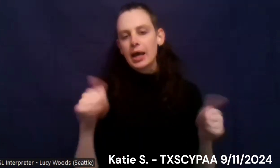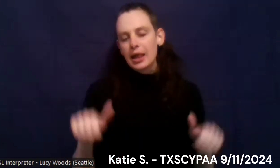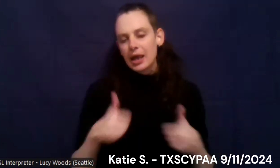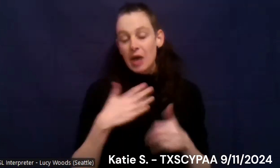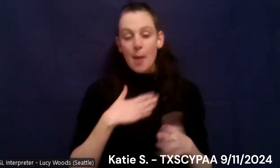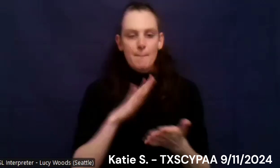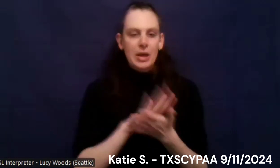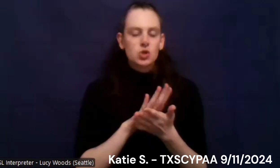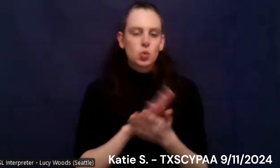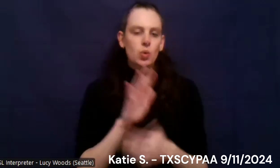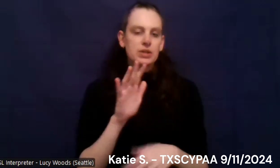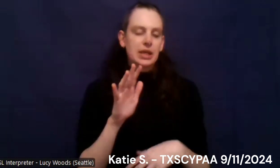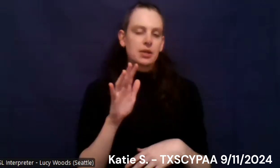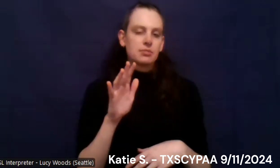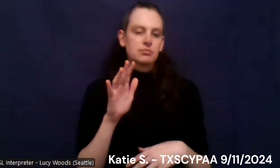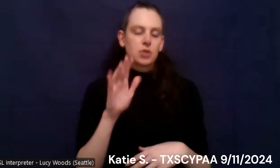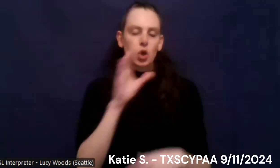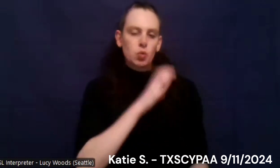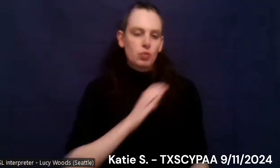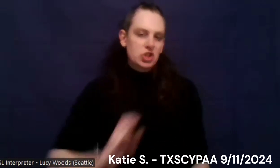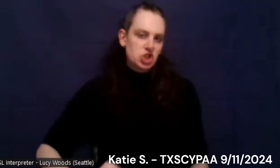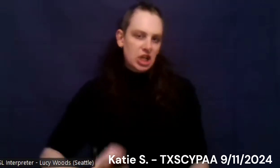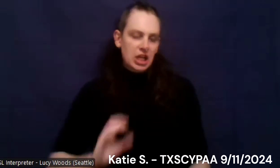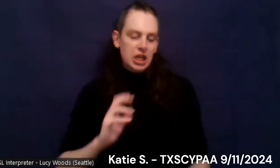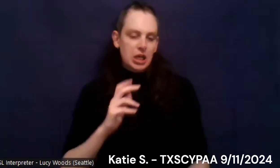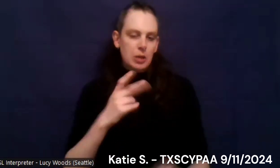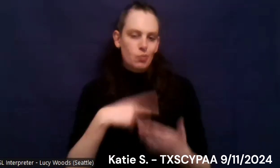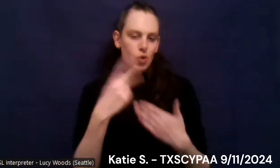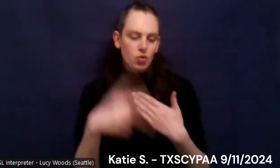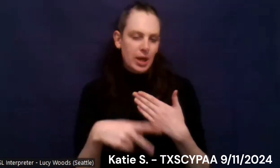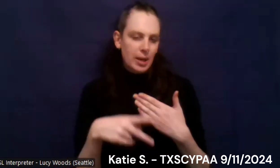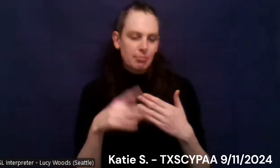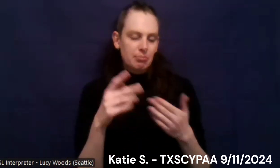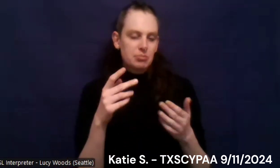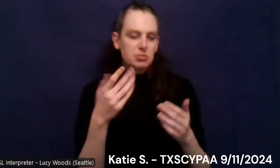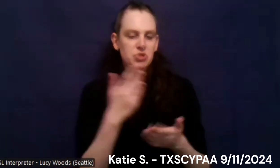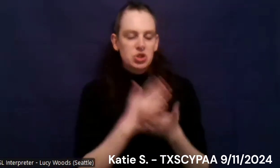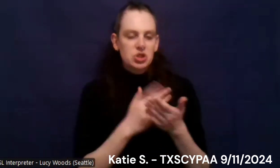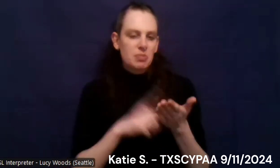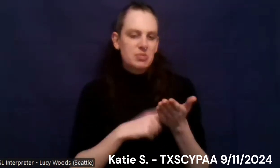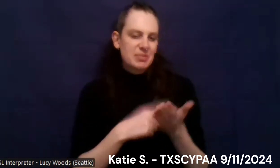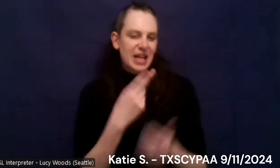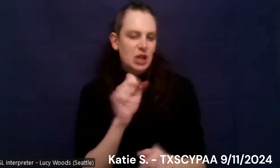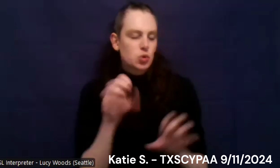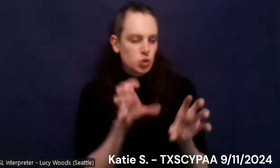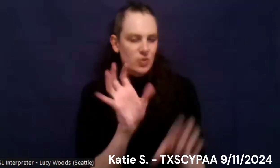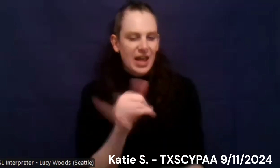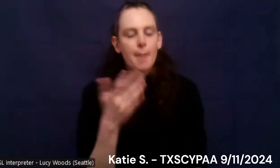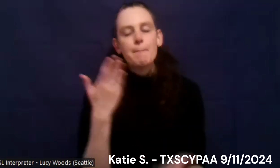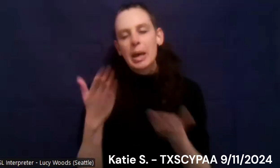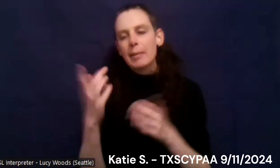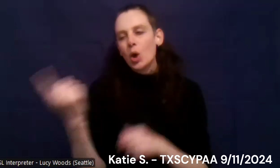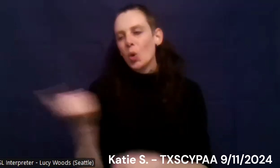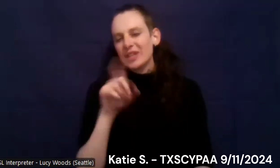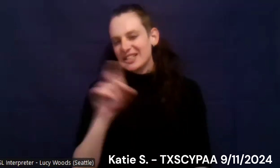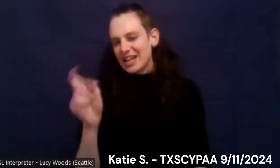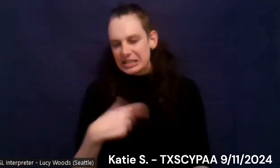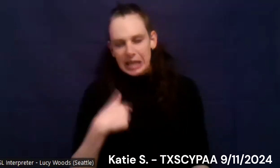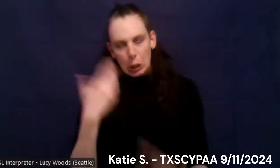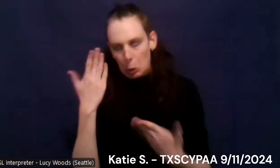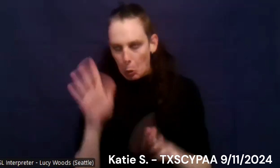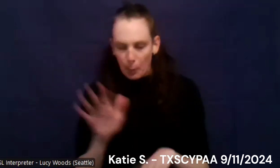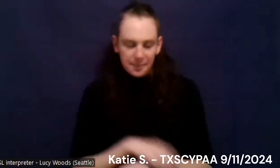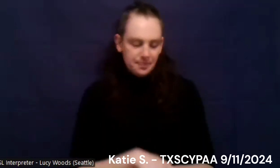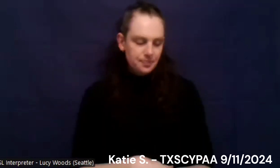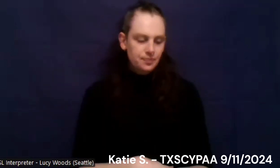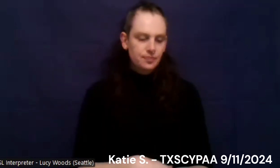Christian-based program that high schools sometimes do. That could also just be Texas, to be fair. But anyways, we had